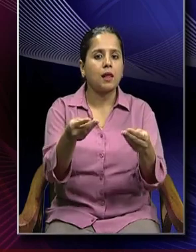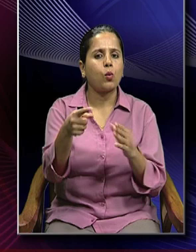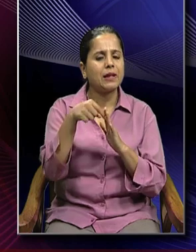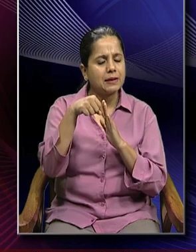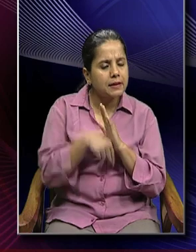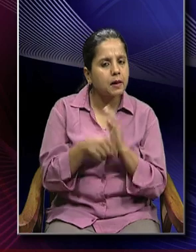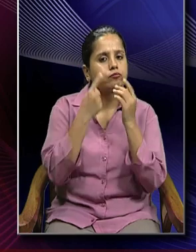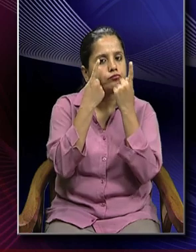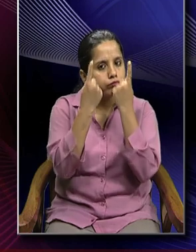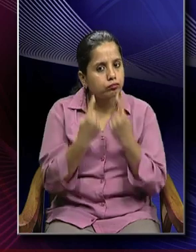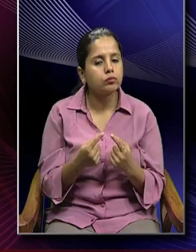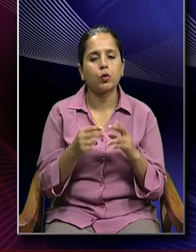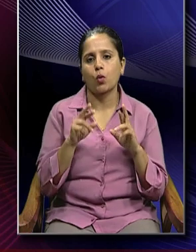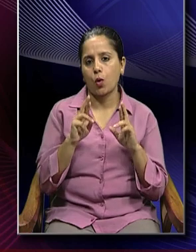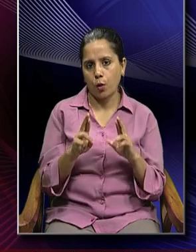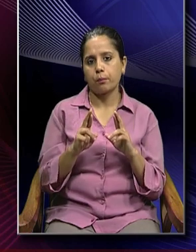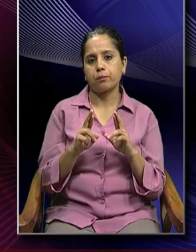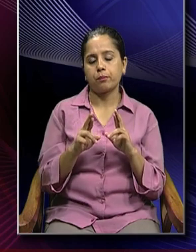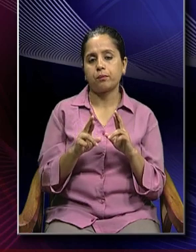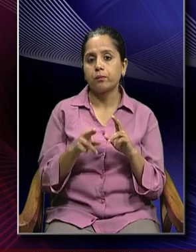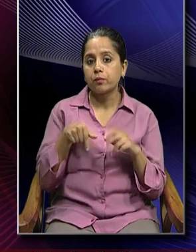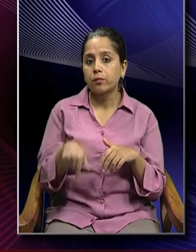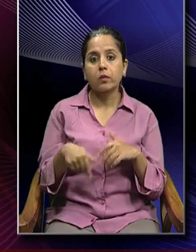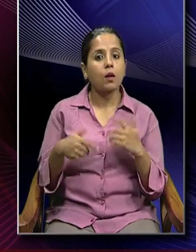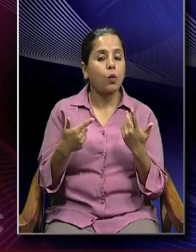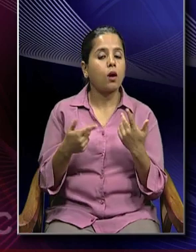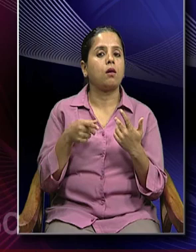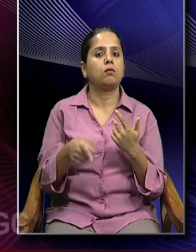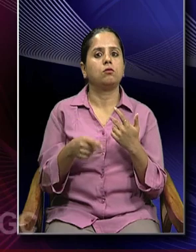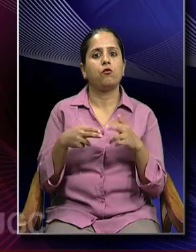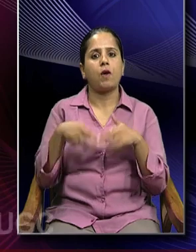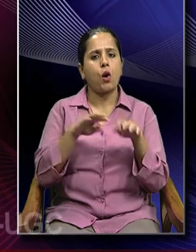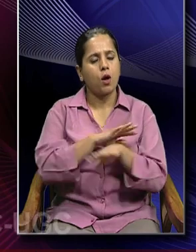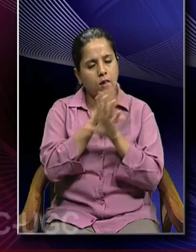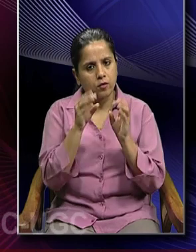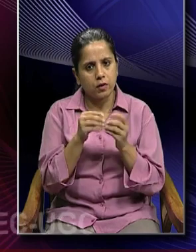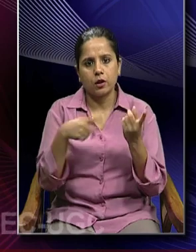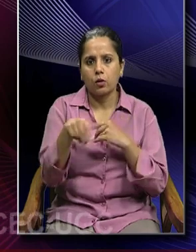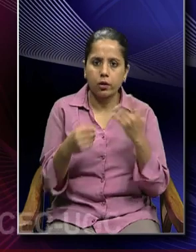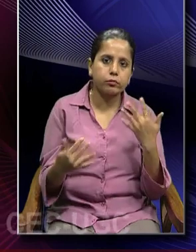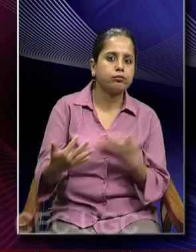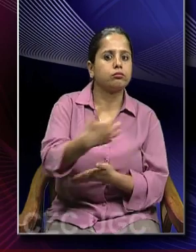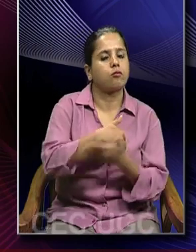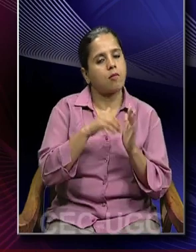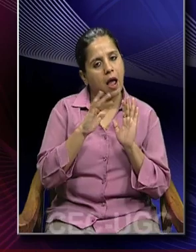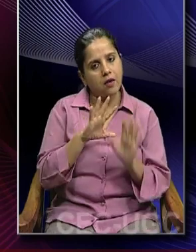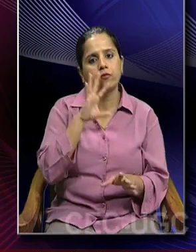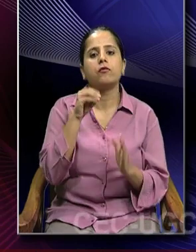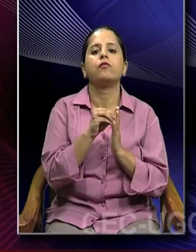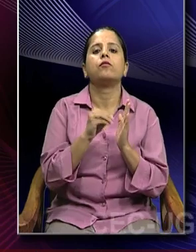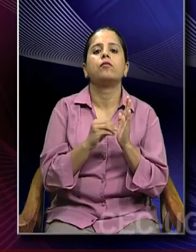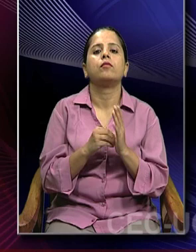in-depth analysis, the ultimate analysis where almost everything is being covered into this kind of